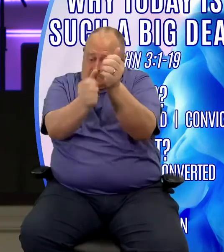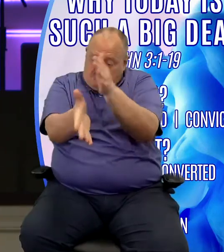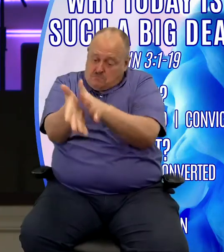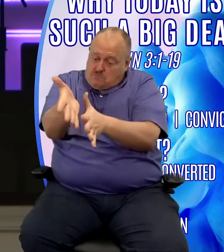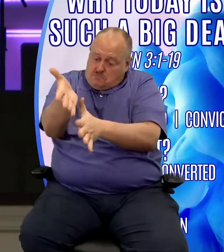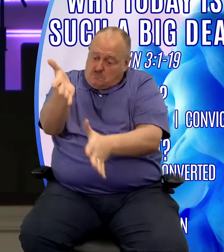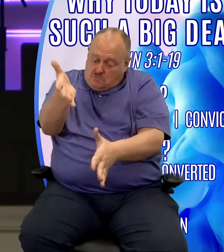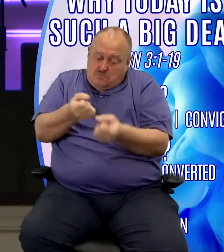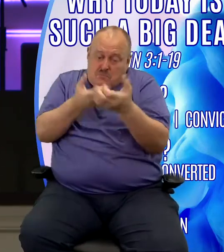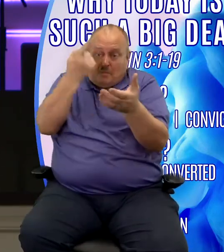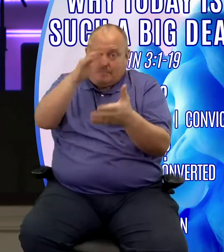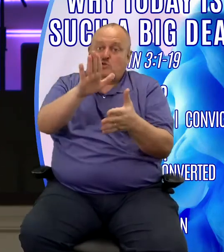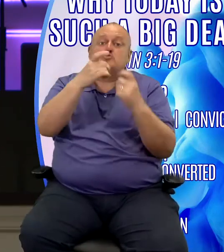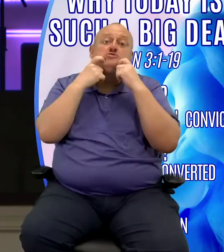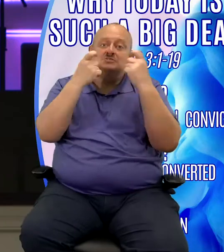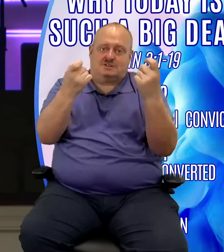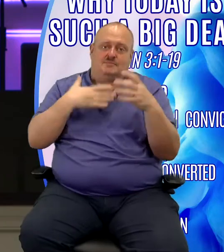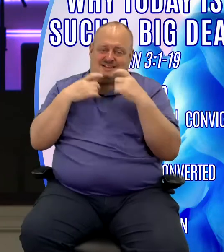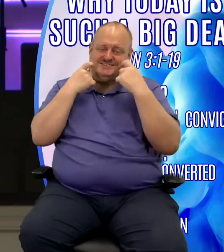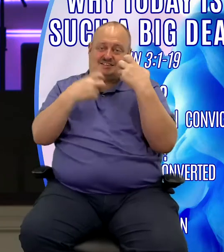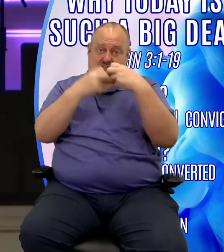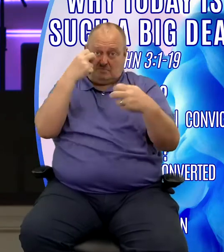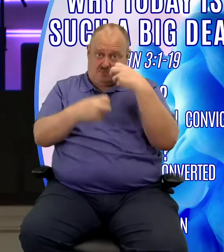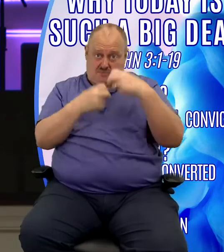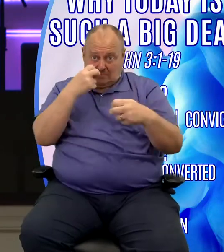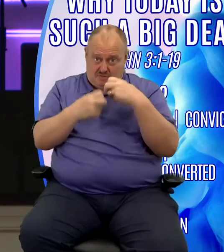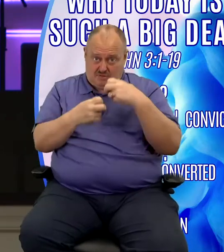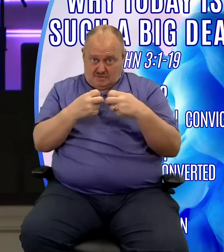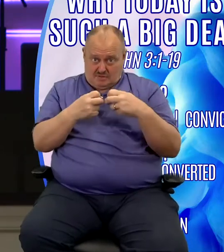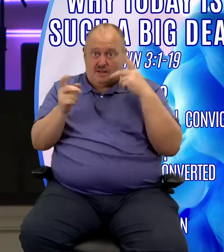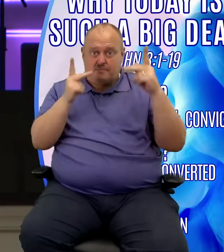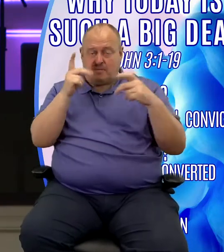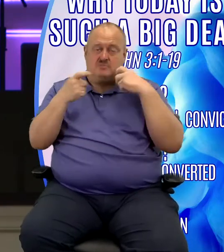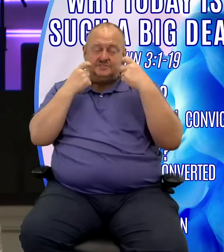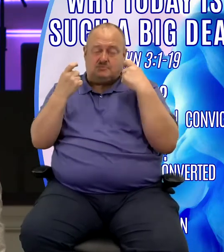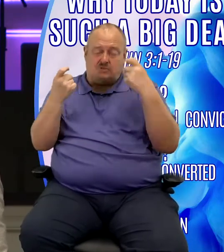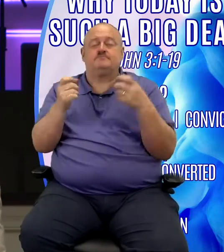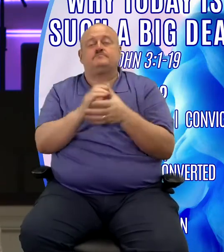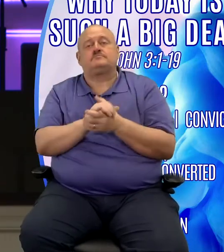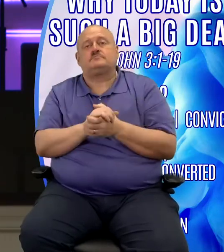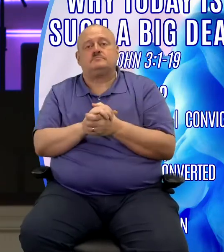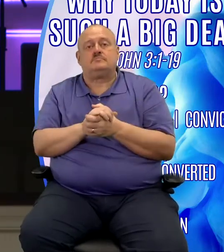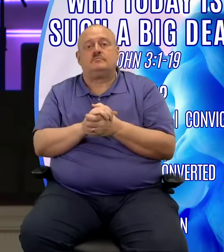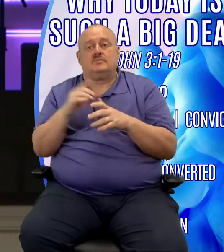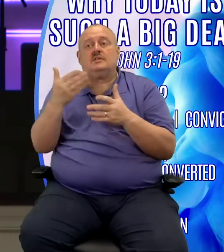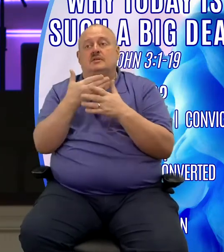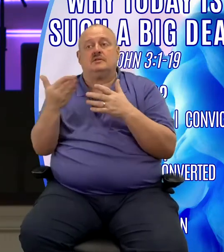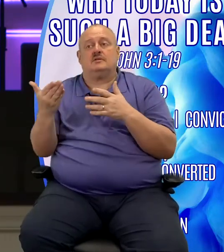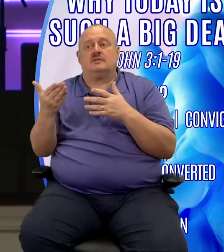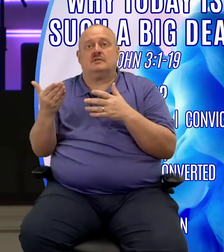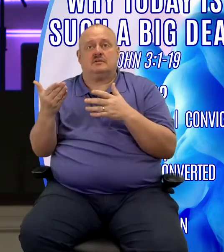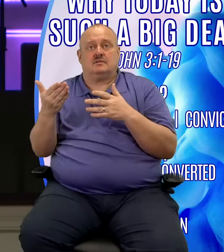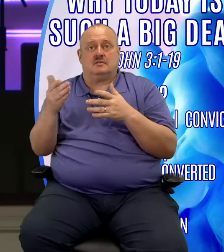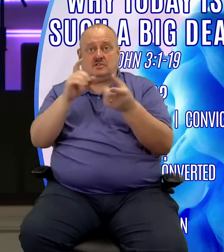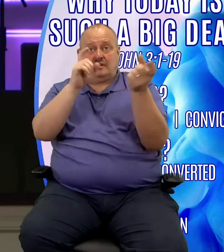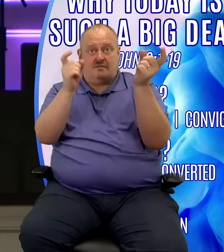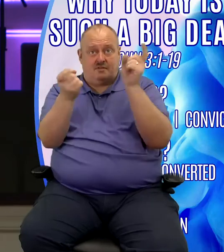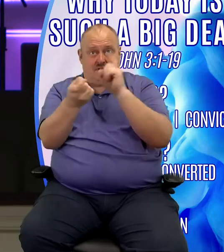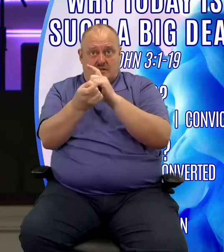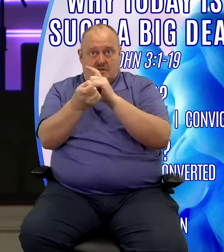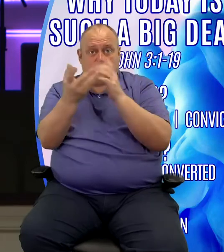because of your sin problem and my sin problem and humanity's sin problem. The next thing I want you to notice in this conversion is he